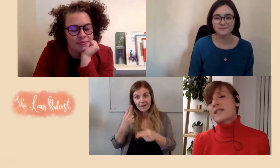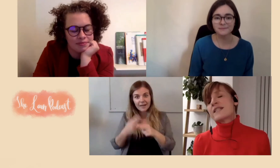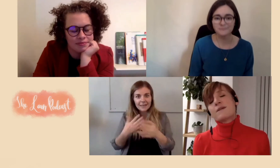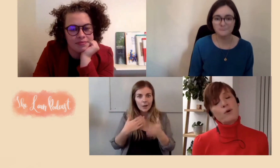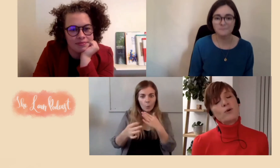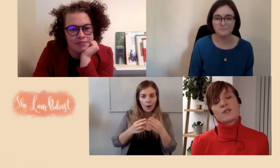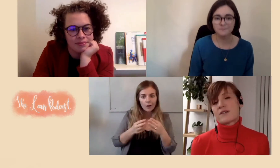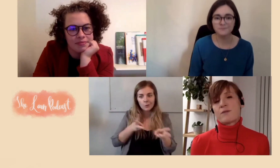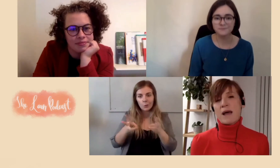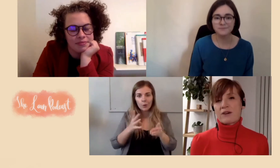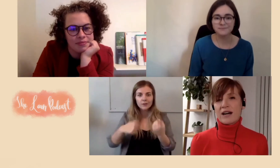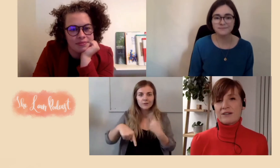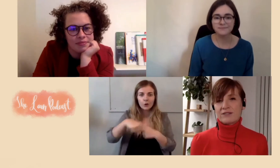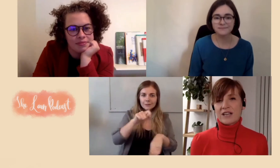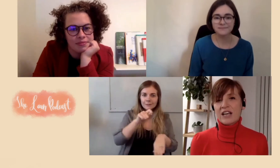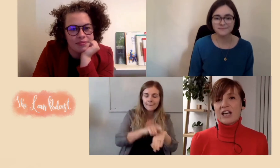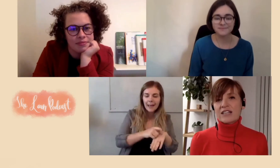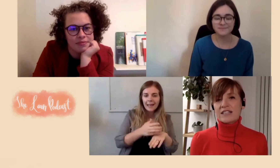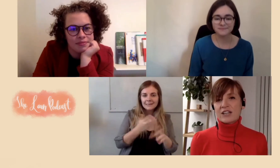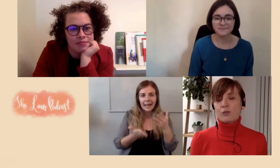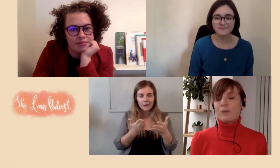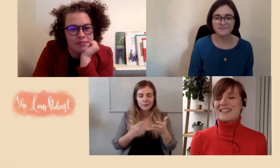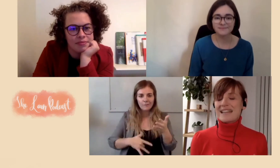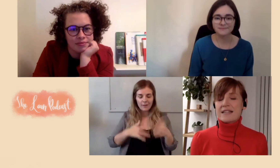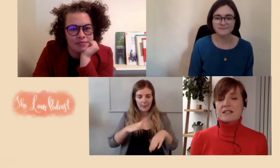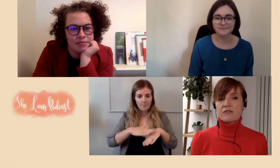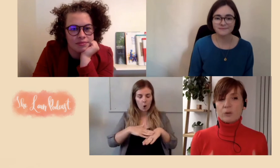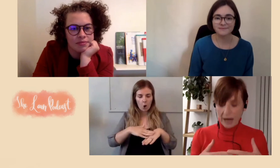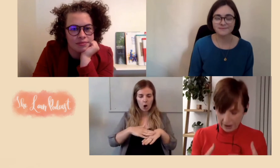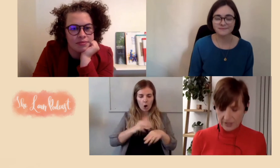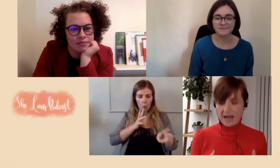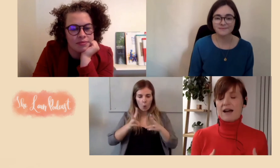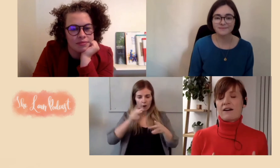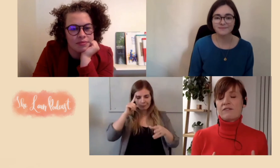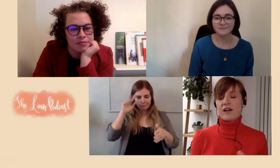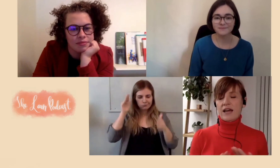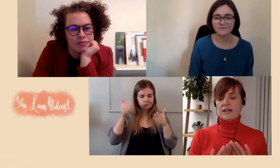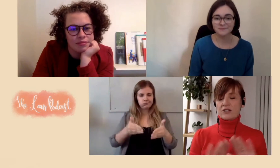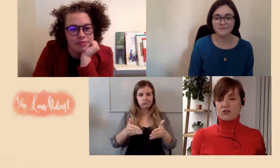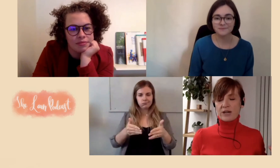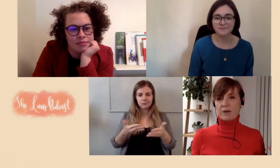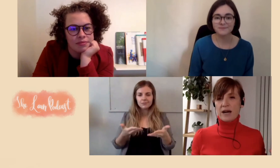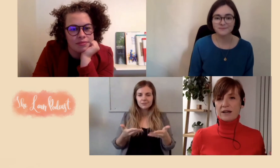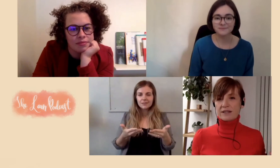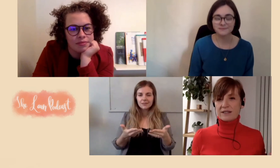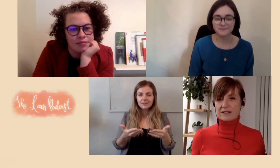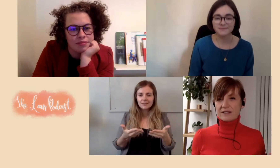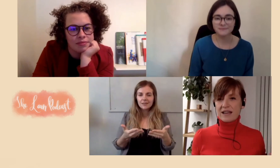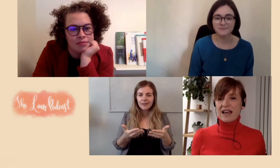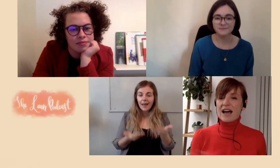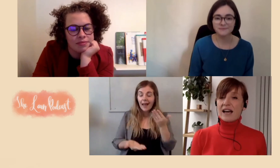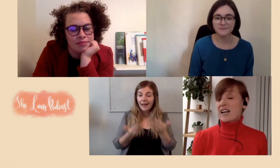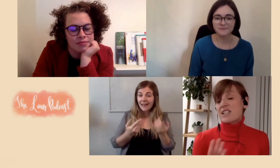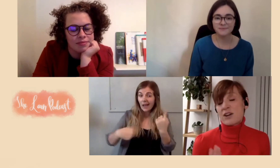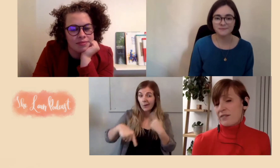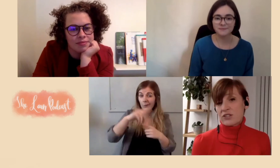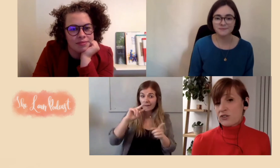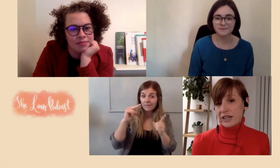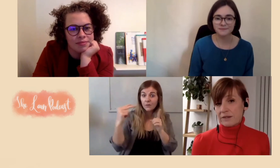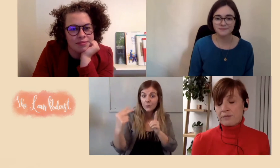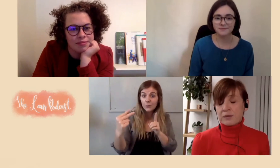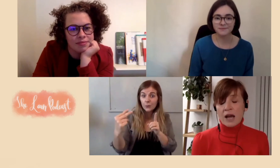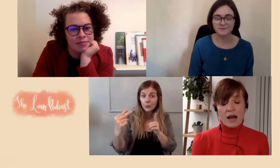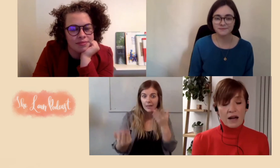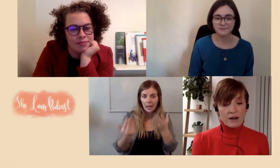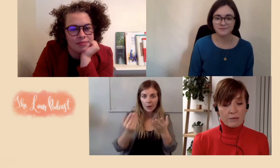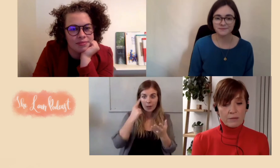and what helps us get us in that sort of work zone. And it is, like I said, it's how we're seen in terms of